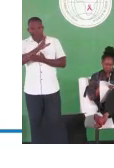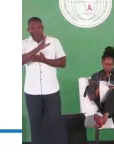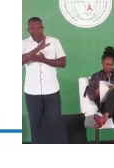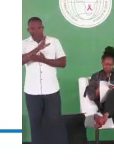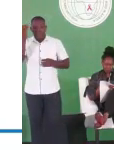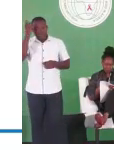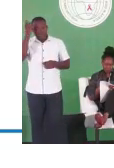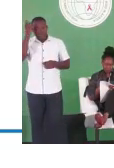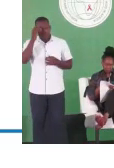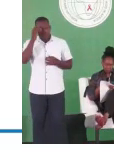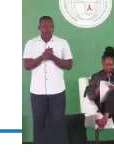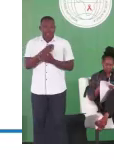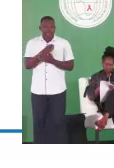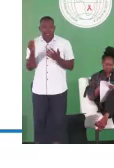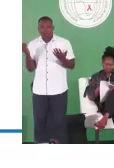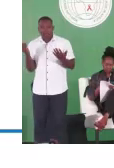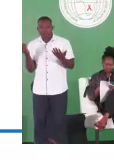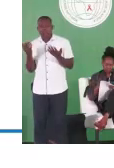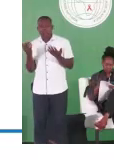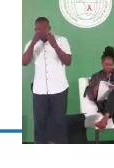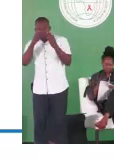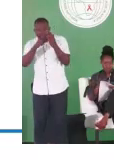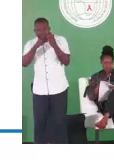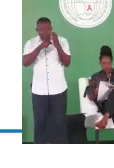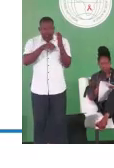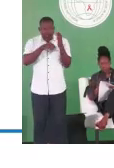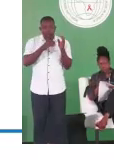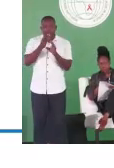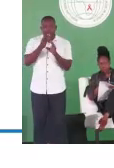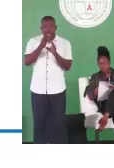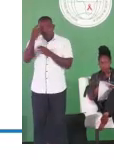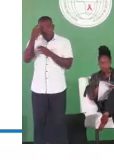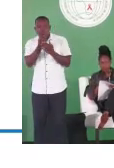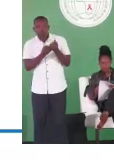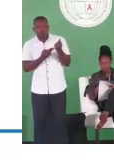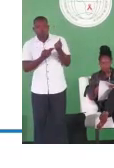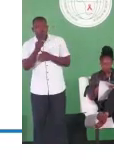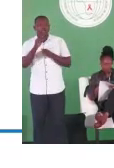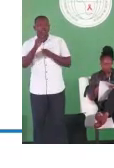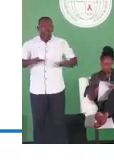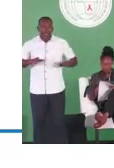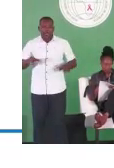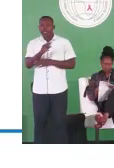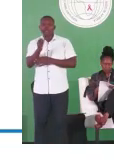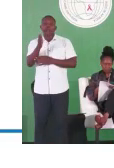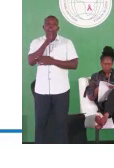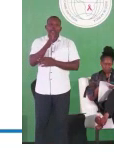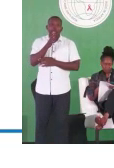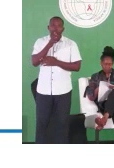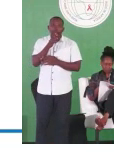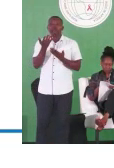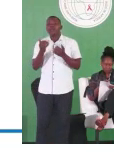B, and comprehensive postpartum care for both the child and the child's mother, which